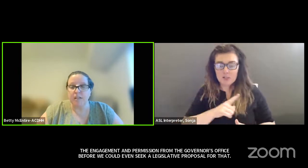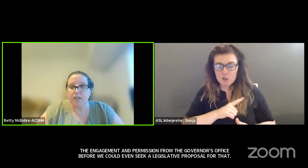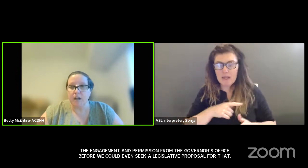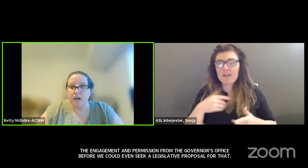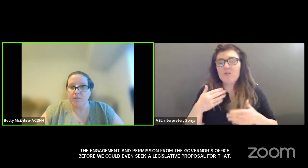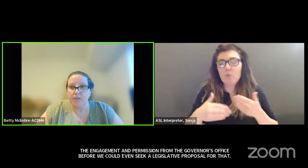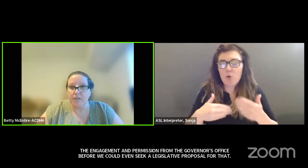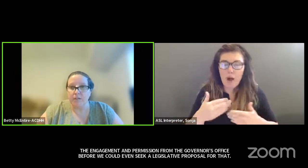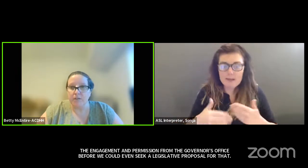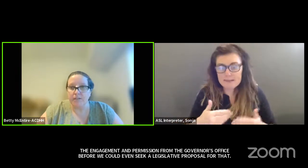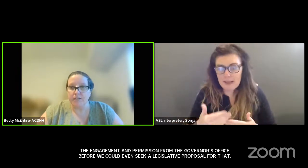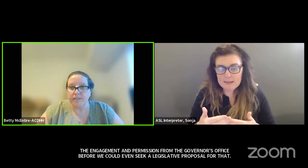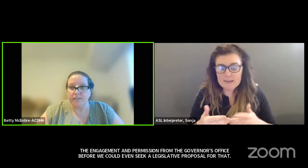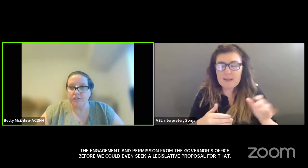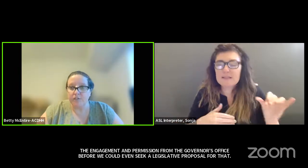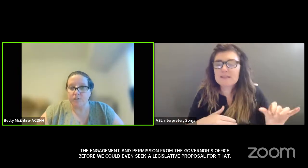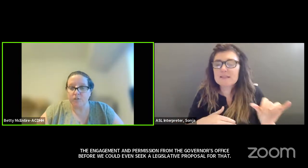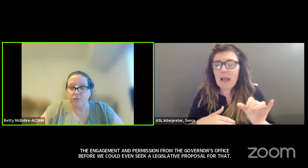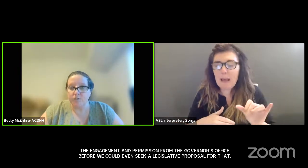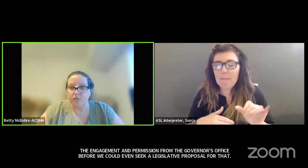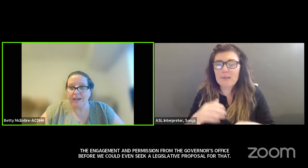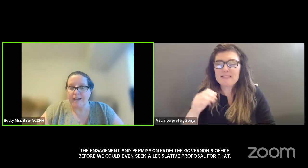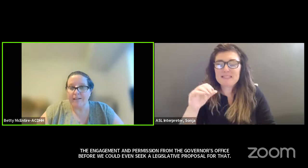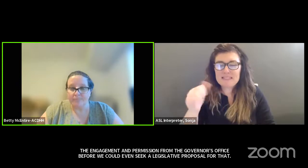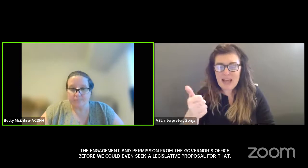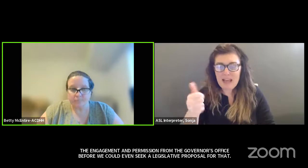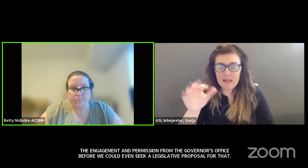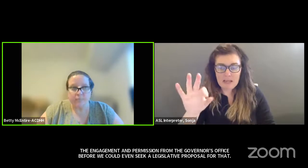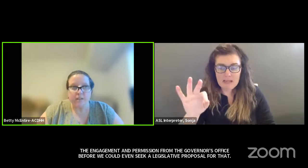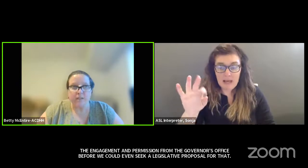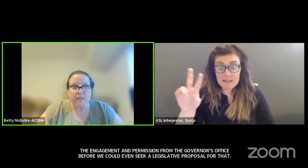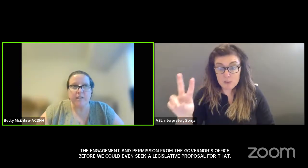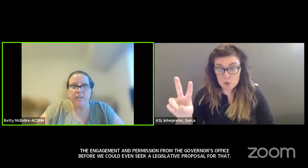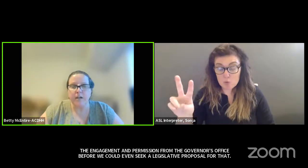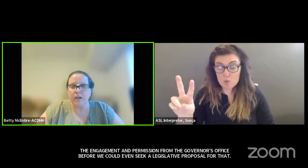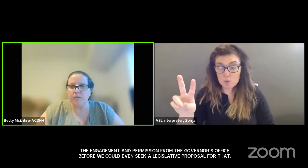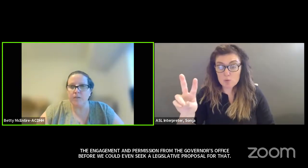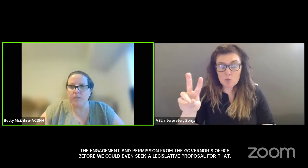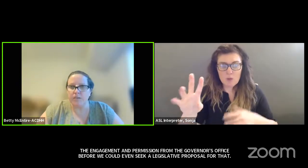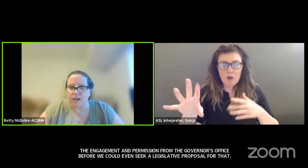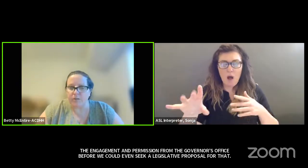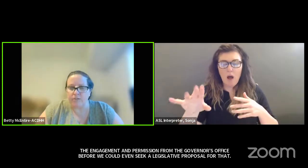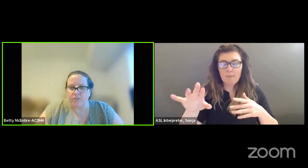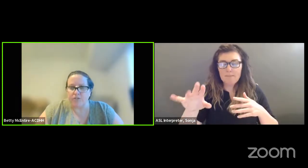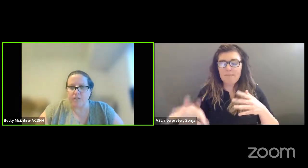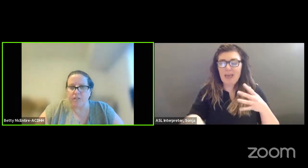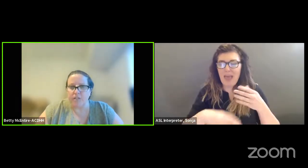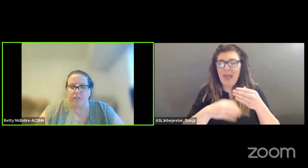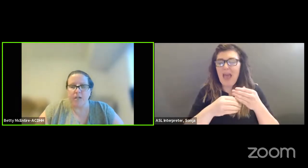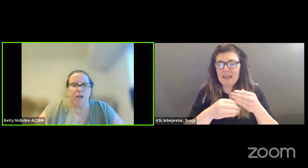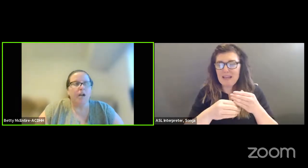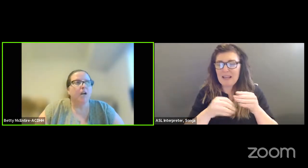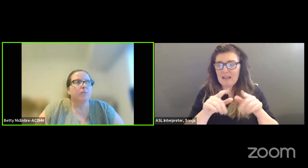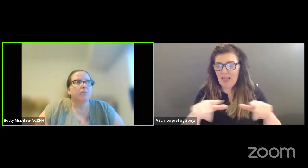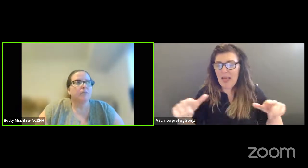did for 1092 to add the language